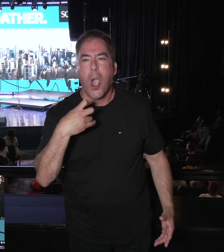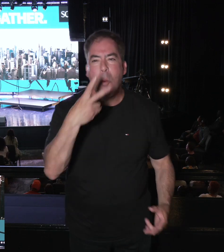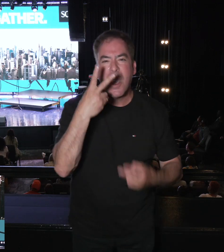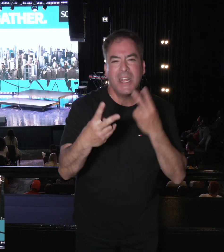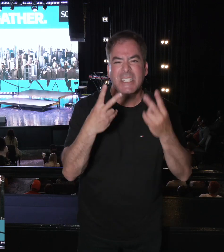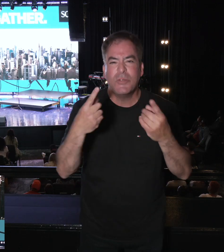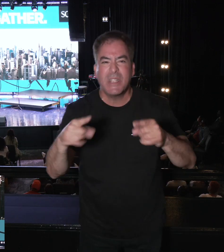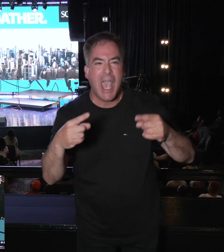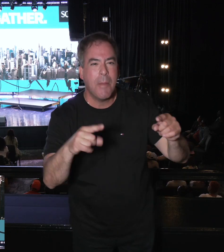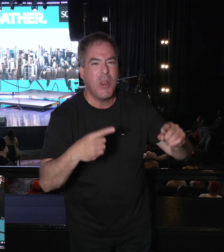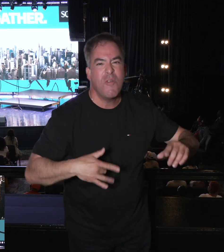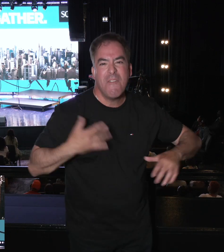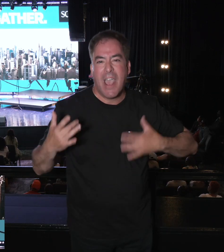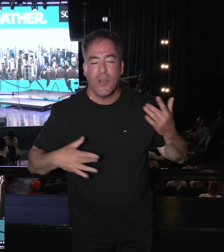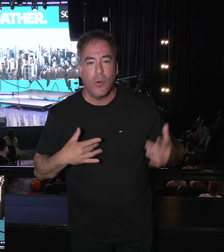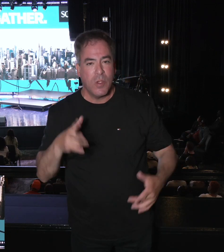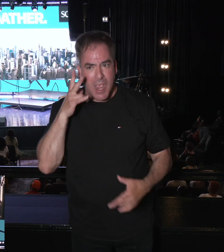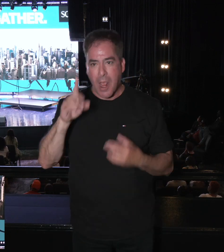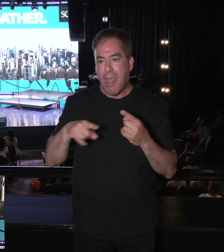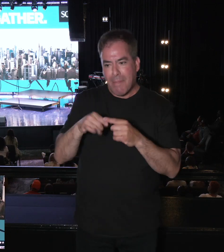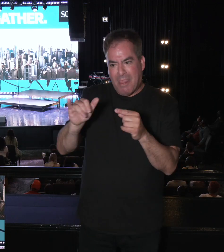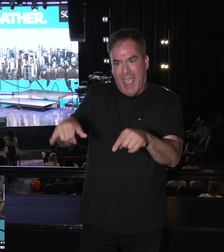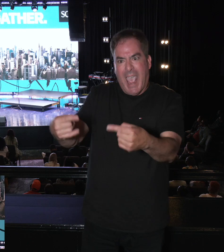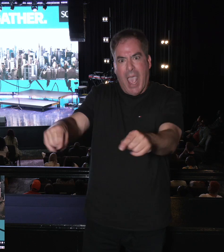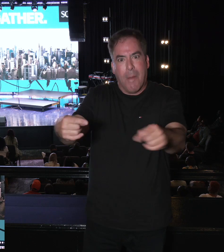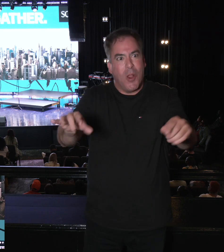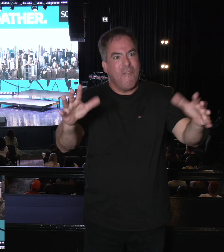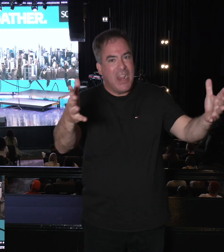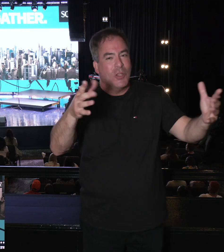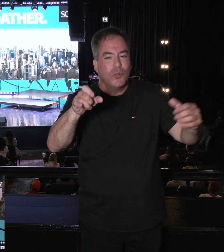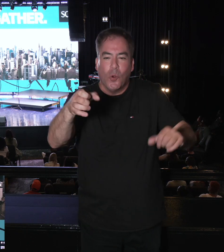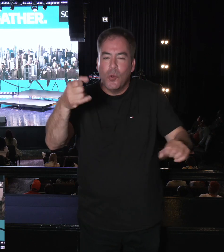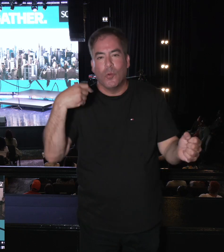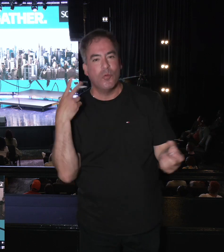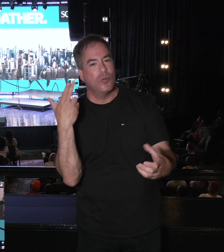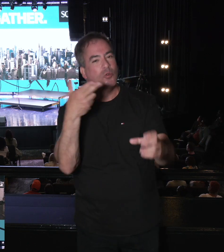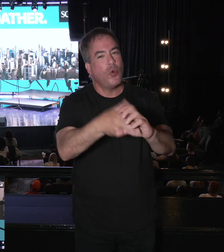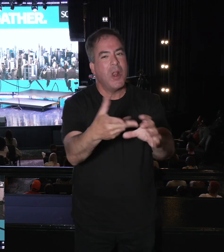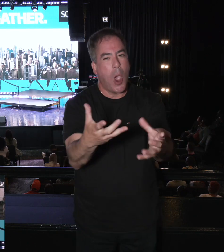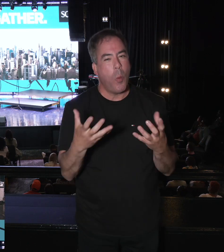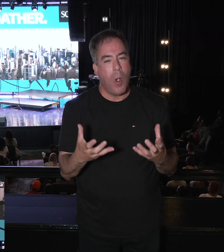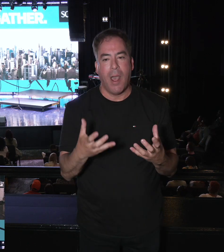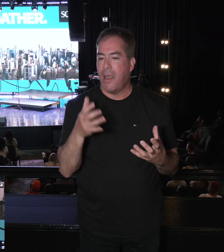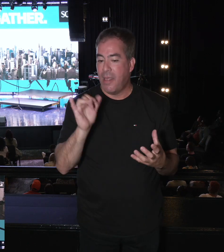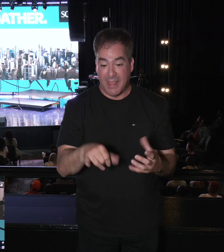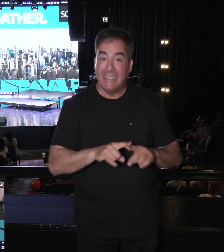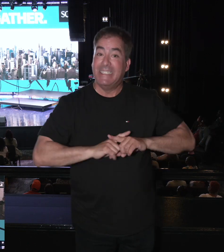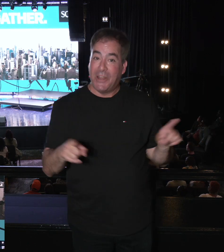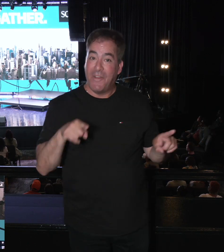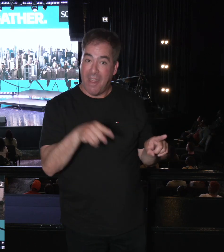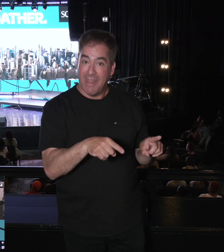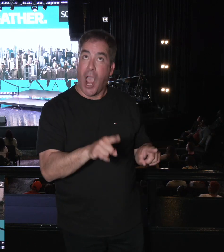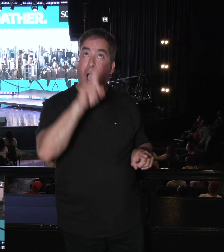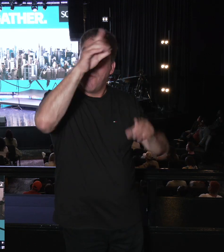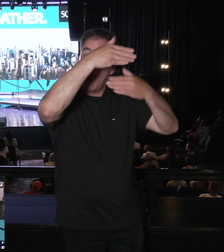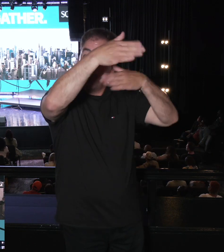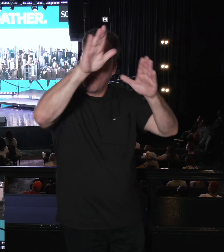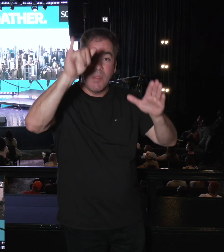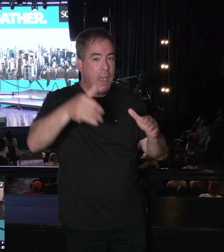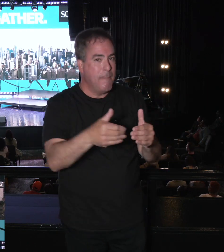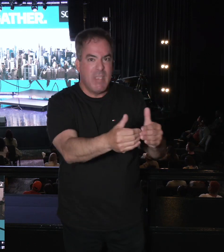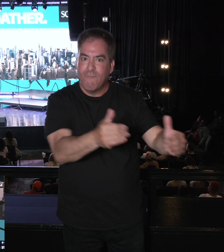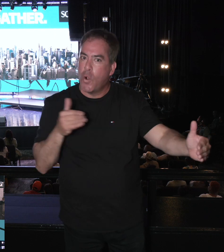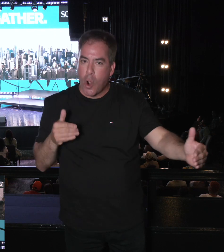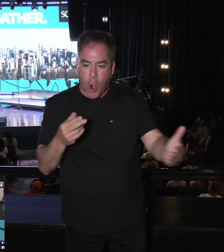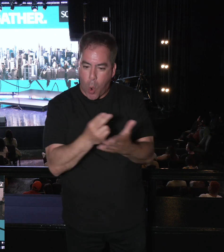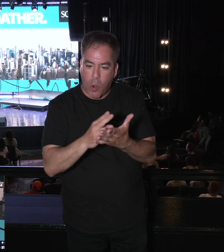to see what's happening. You hear about something already happening and so you go join that thing. This is very different. This is before the move.